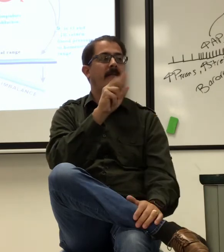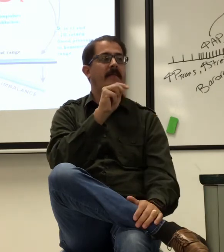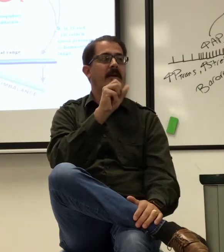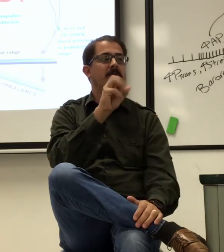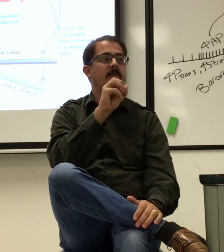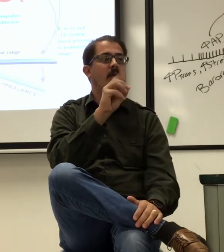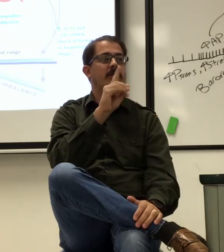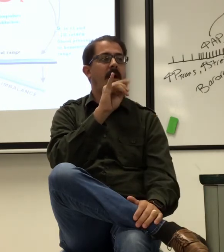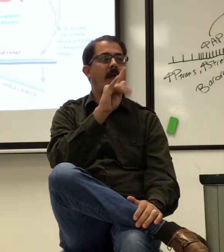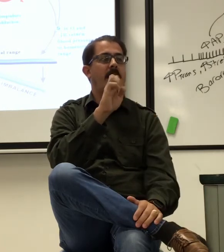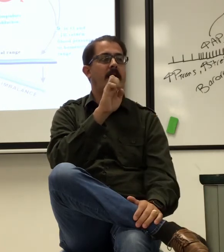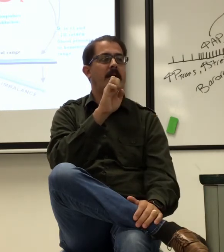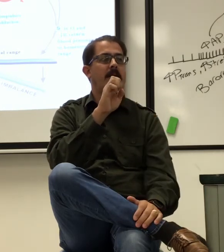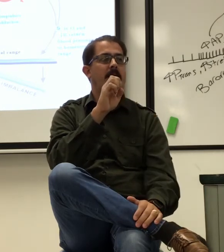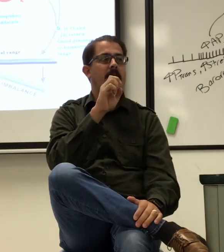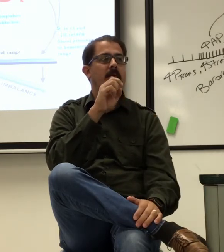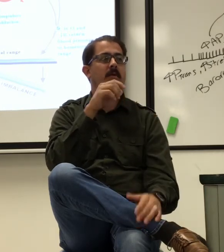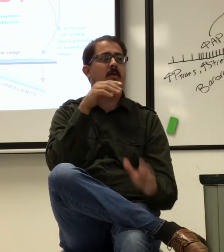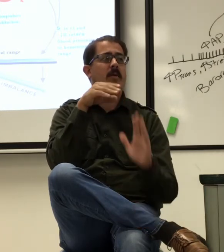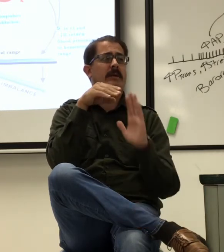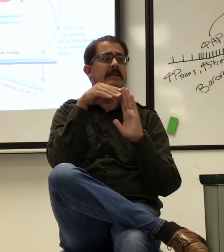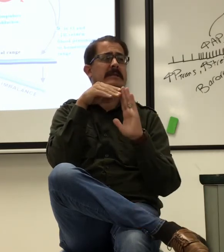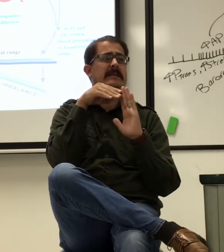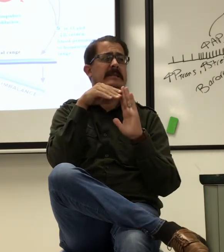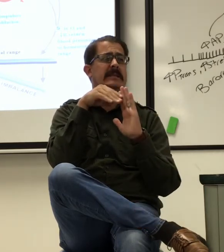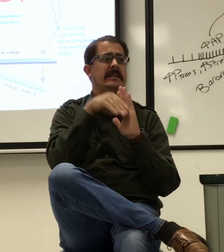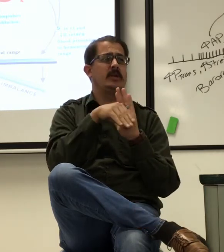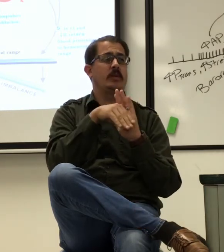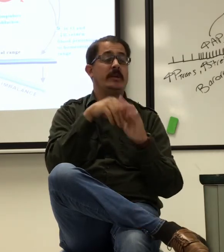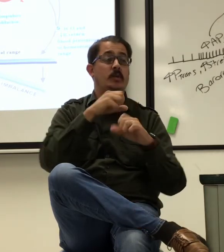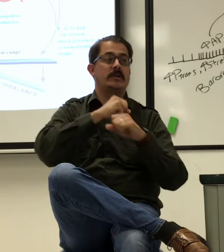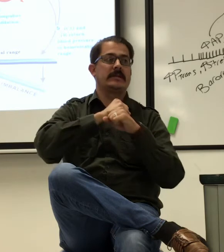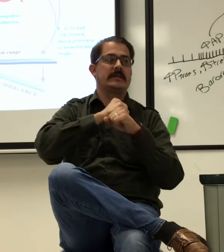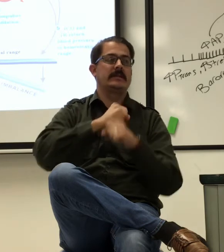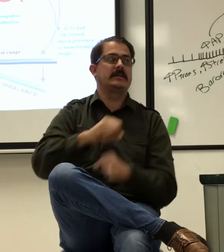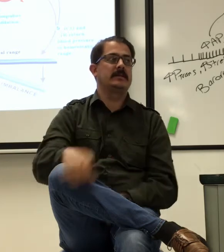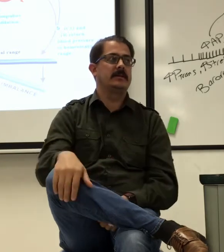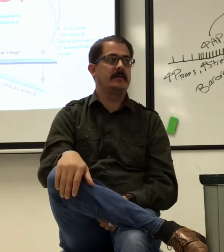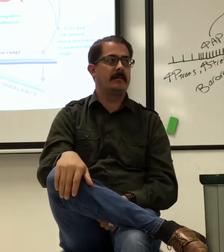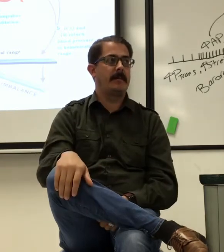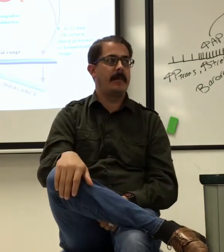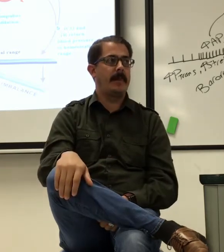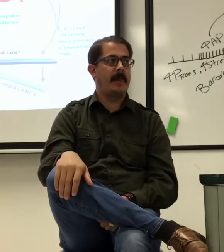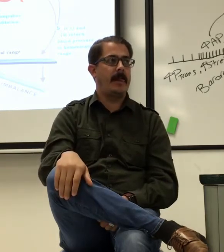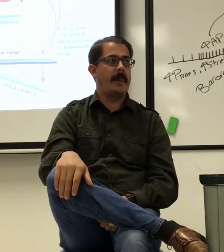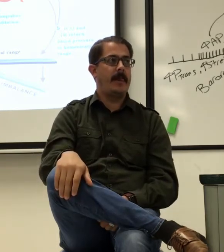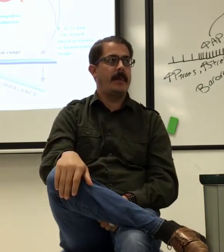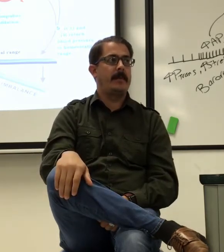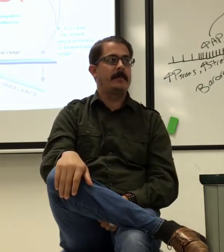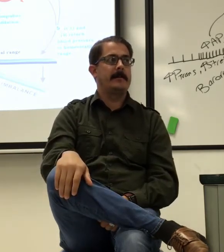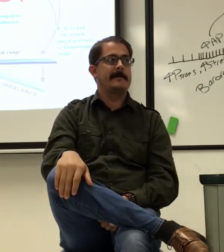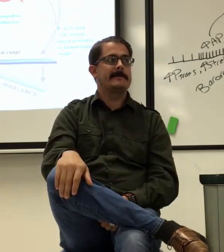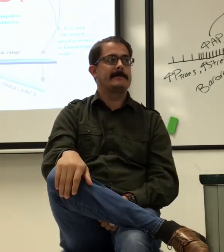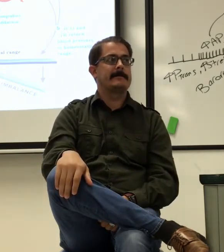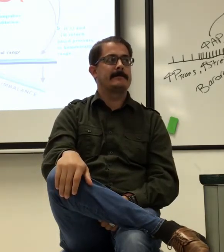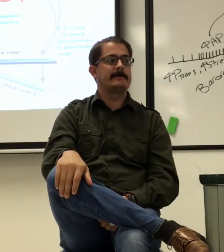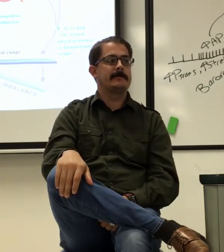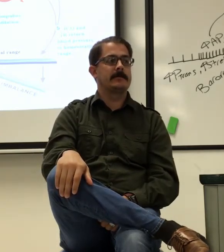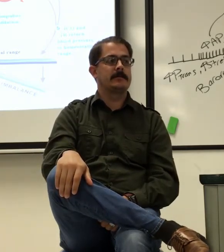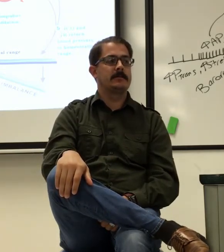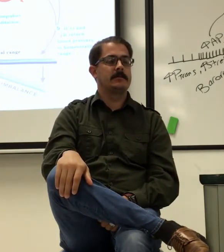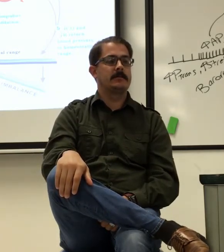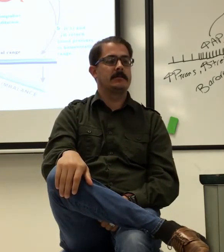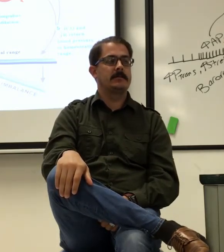you're decreasing, I know it's getting crowded here, resistance. So let me kind of circle that in red. The important points here